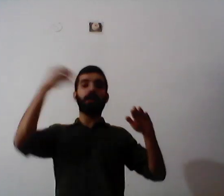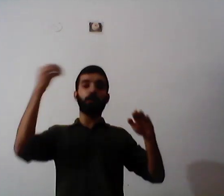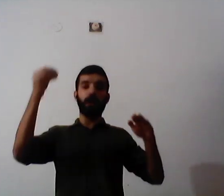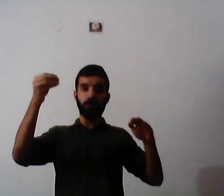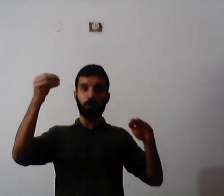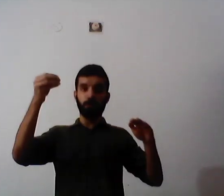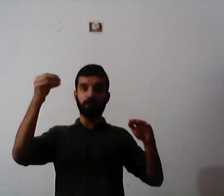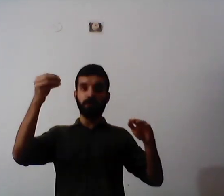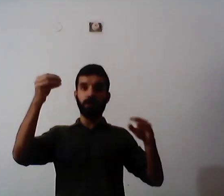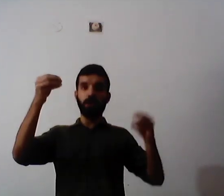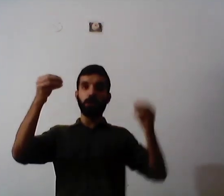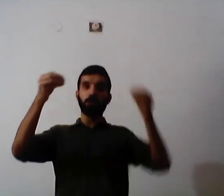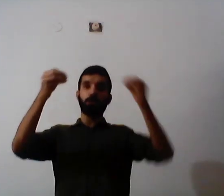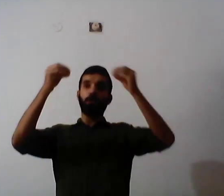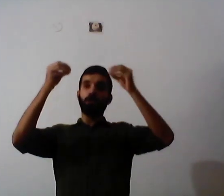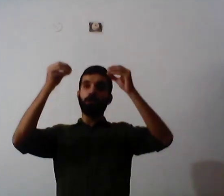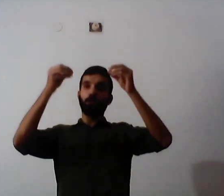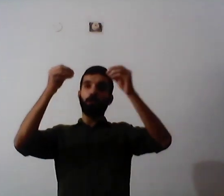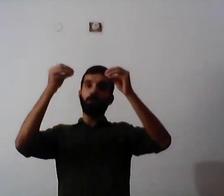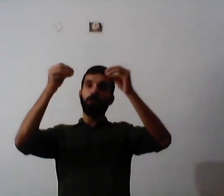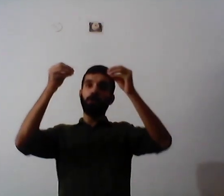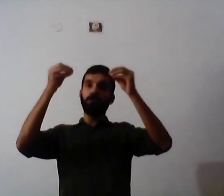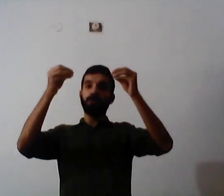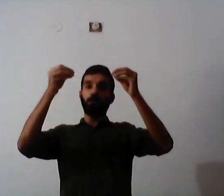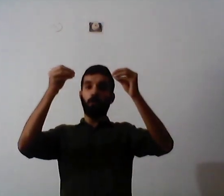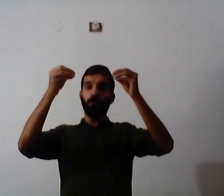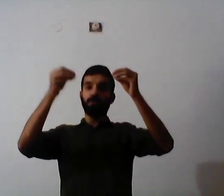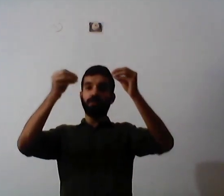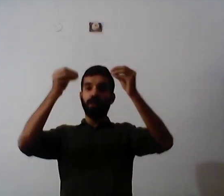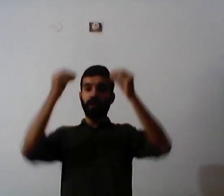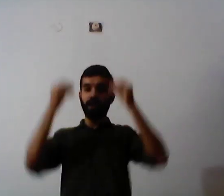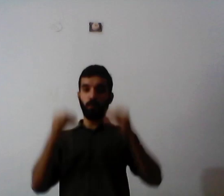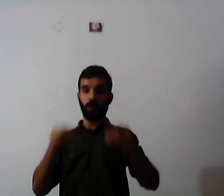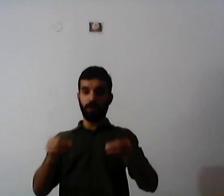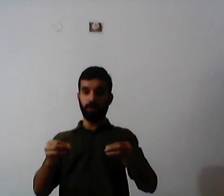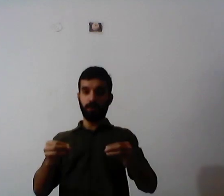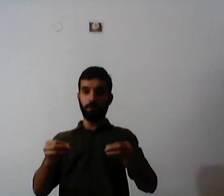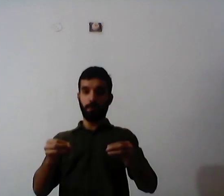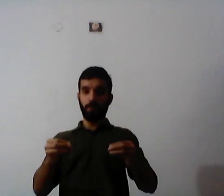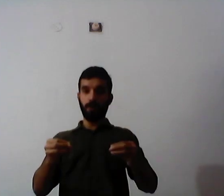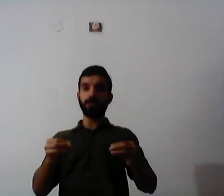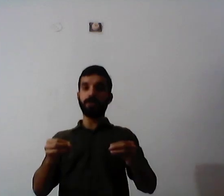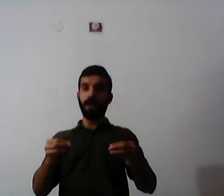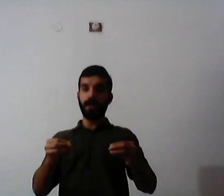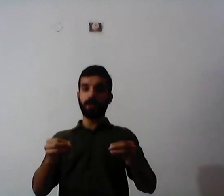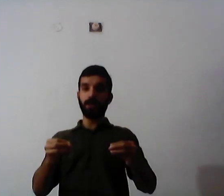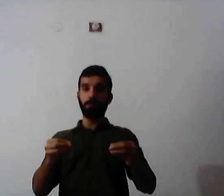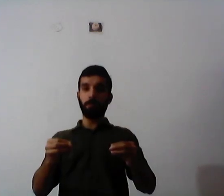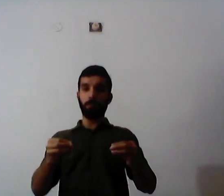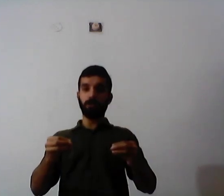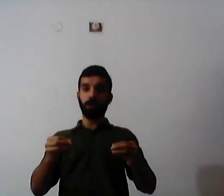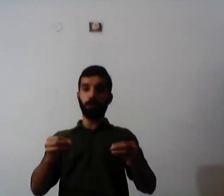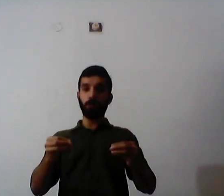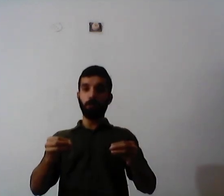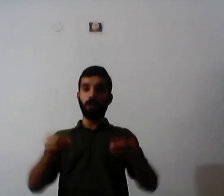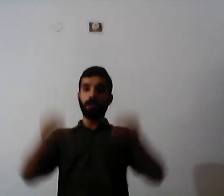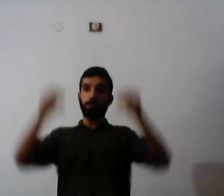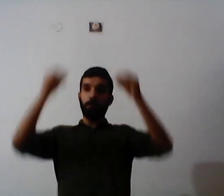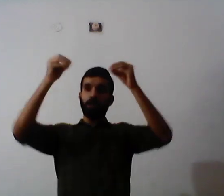have oxygen. So solubility of this oxygen in water is directly proportional to the pressure of